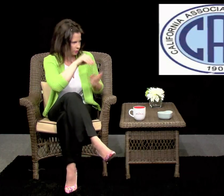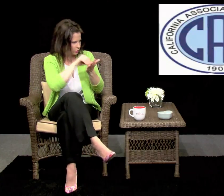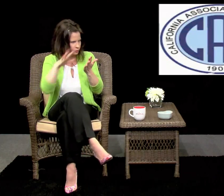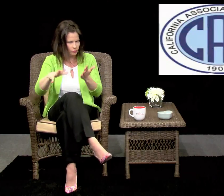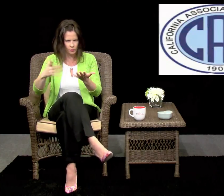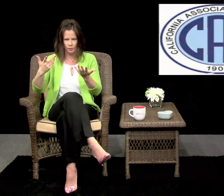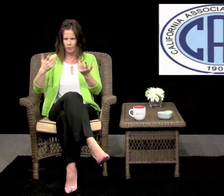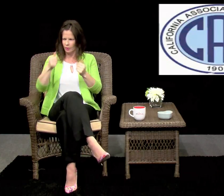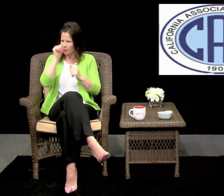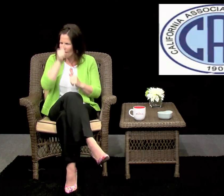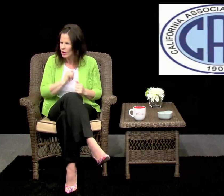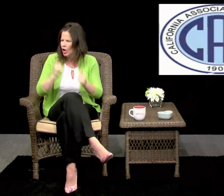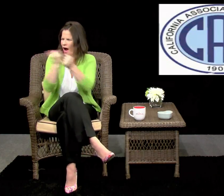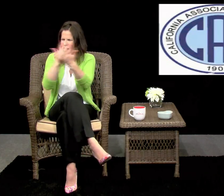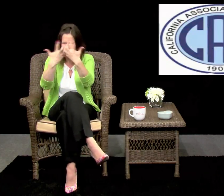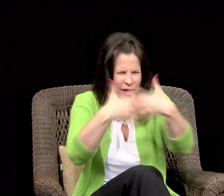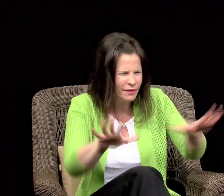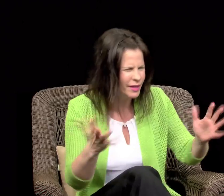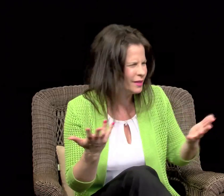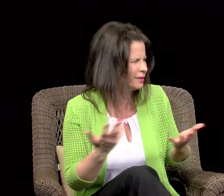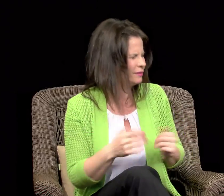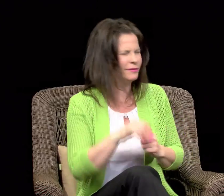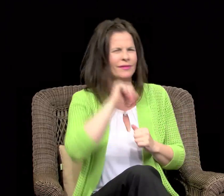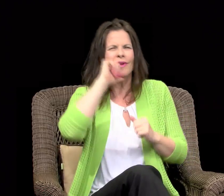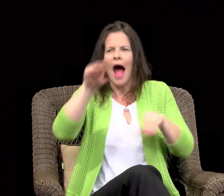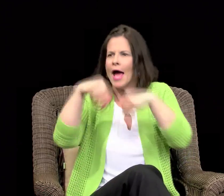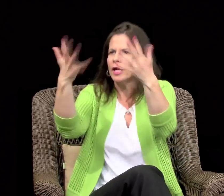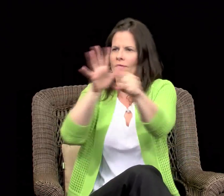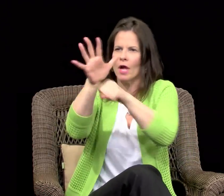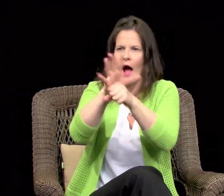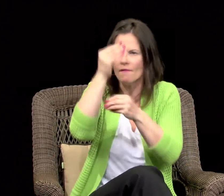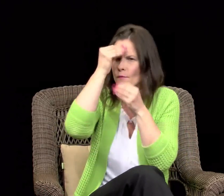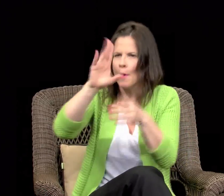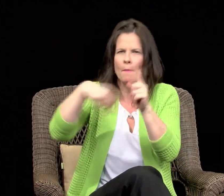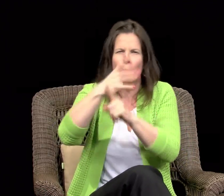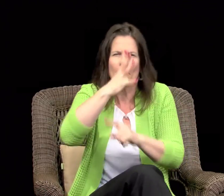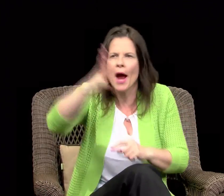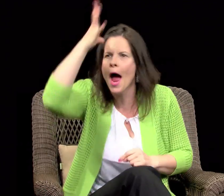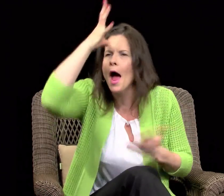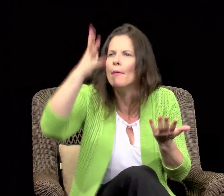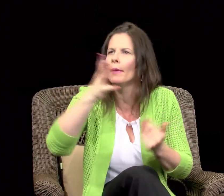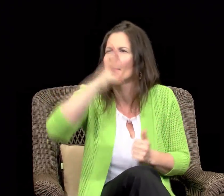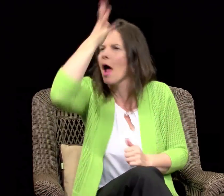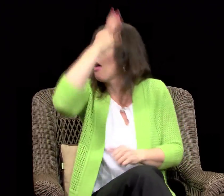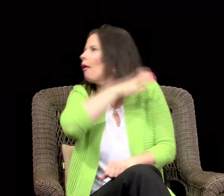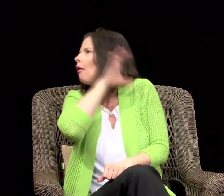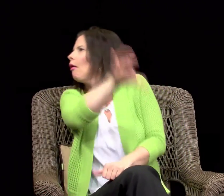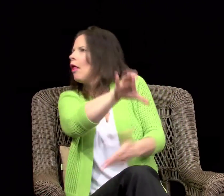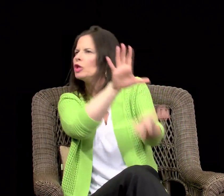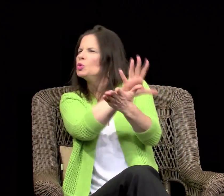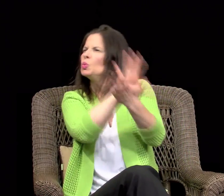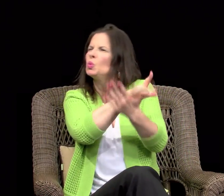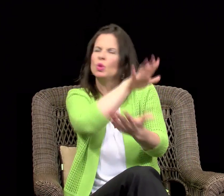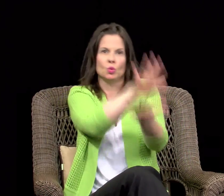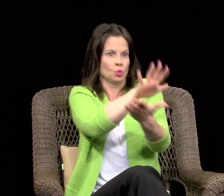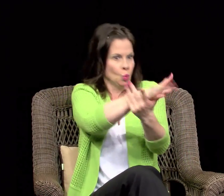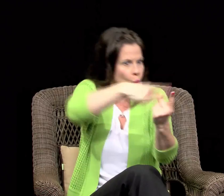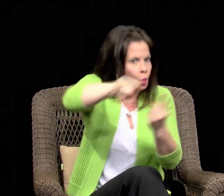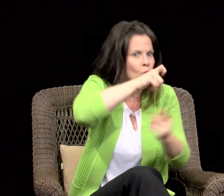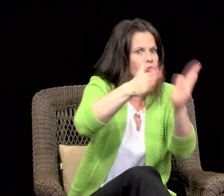is too much. And students are suffering. People are suffering. They're not given enough information. They're